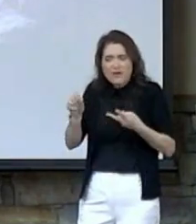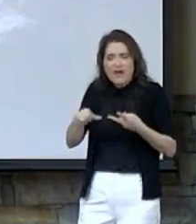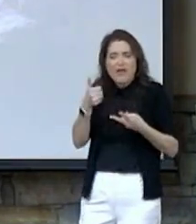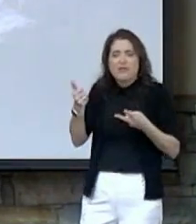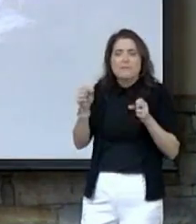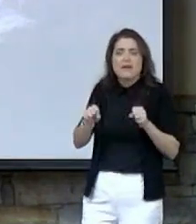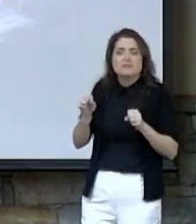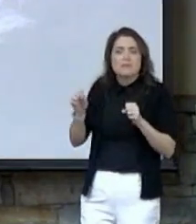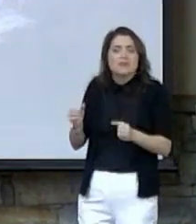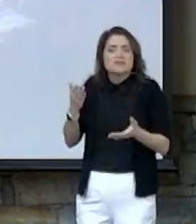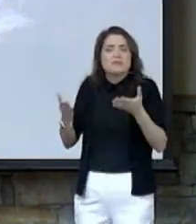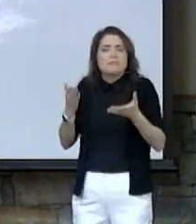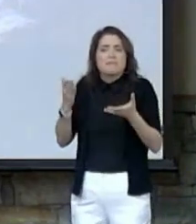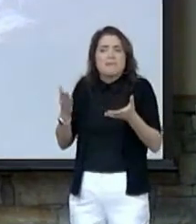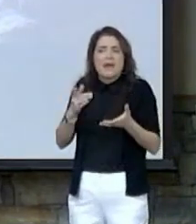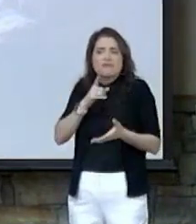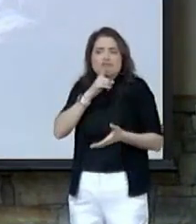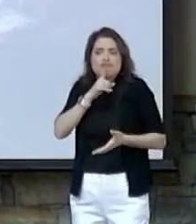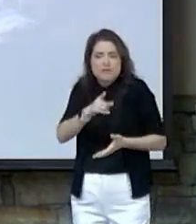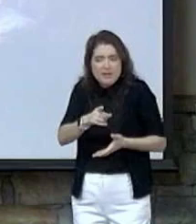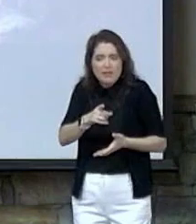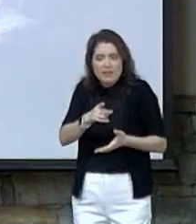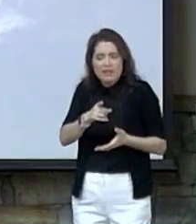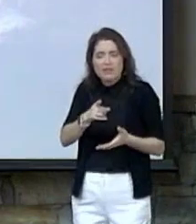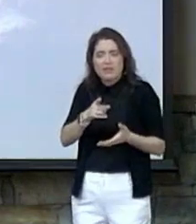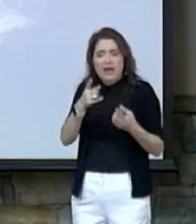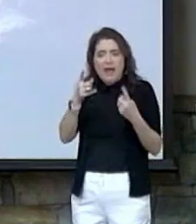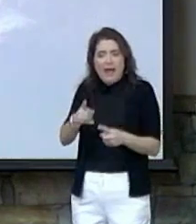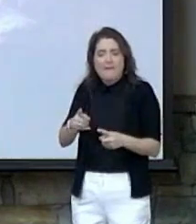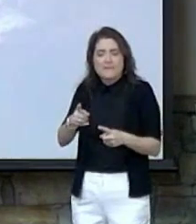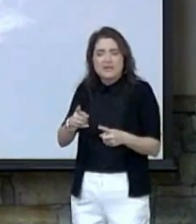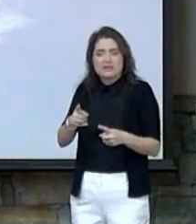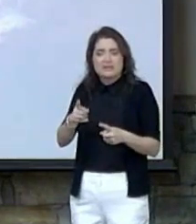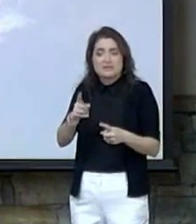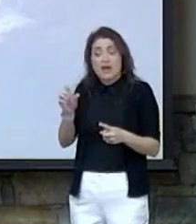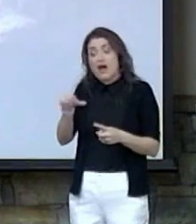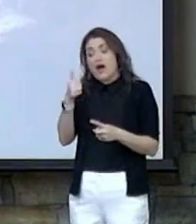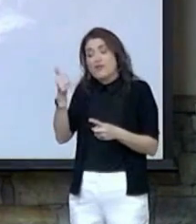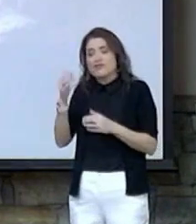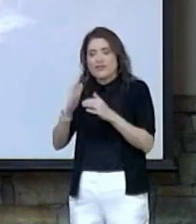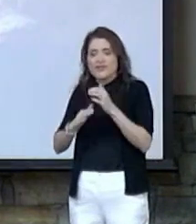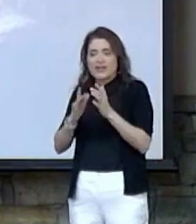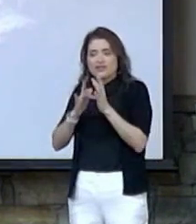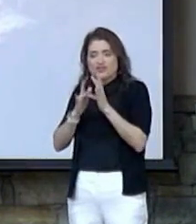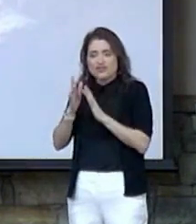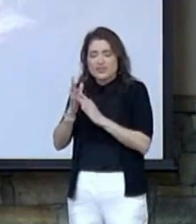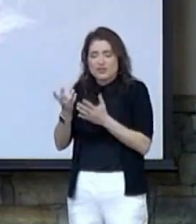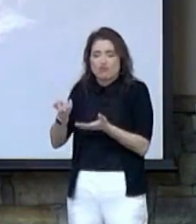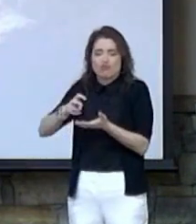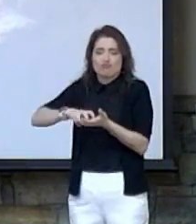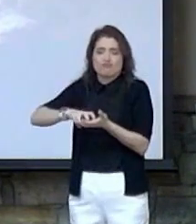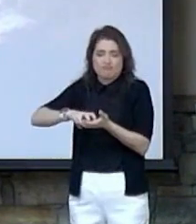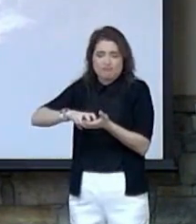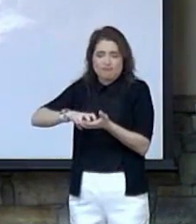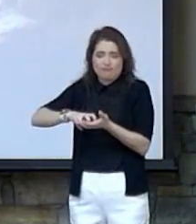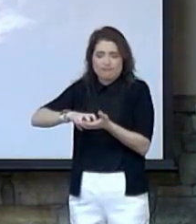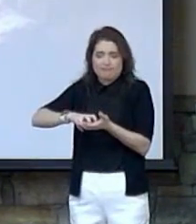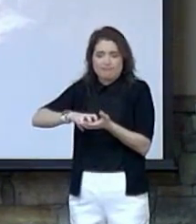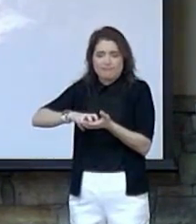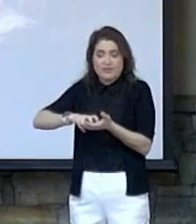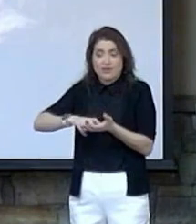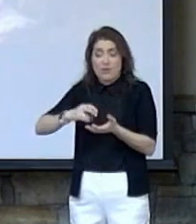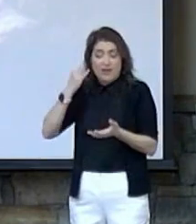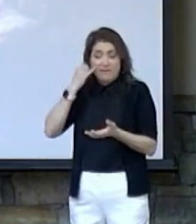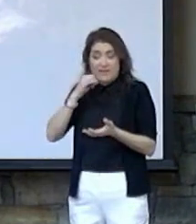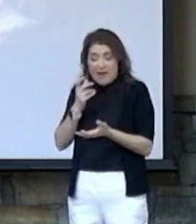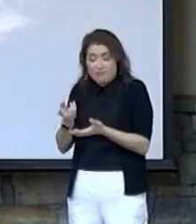possibilities might exist other than Jesus actually being rose from the dead? Maybe two